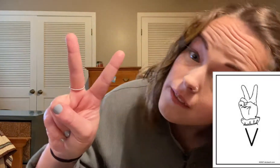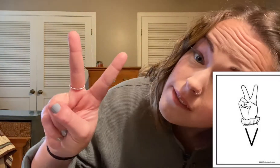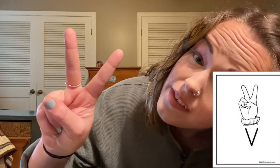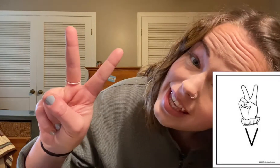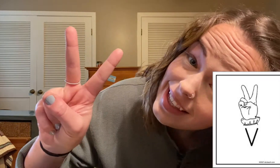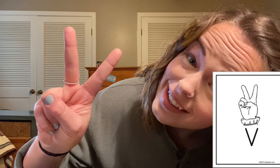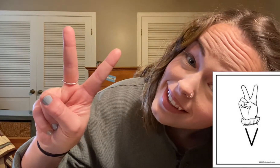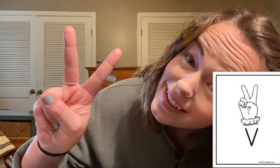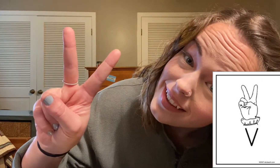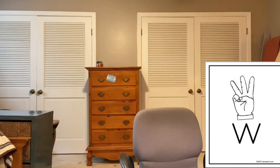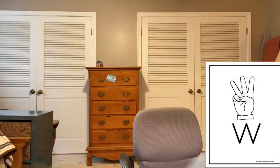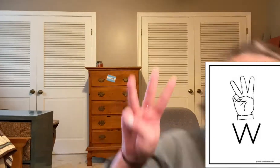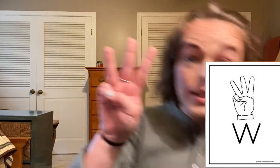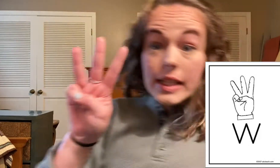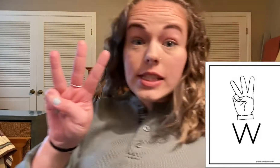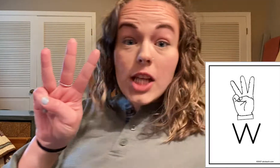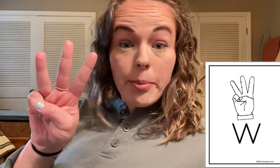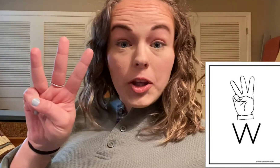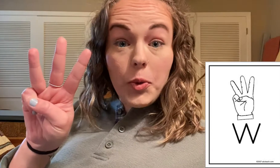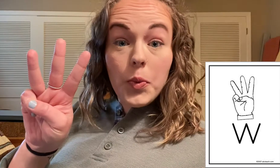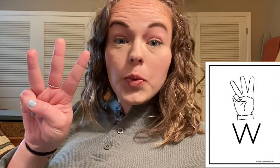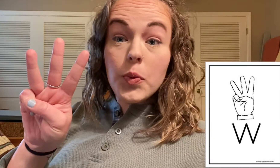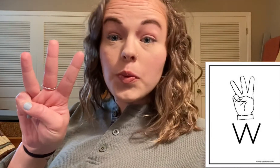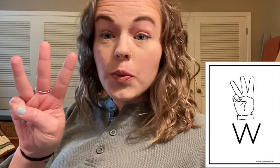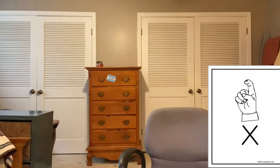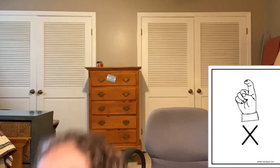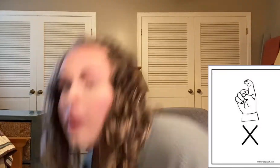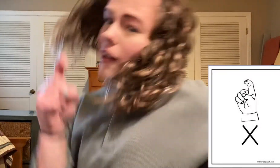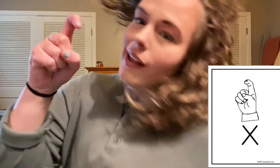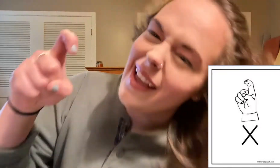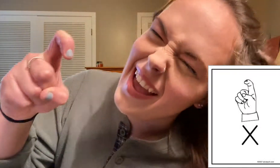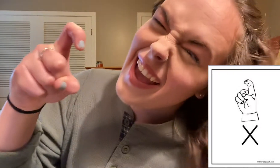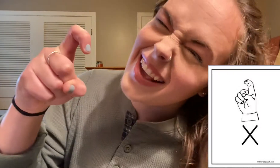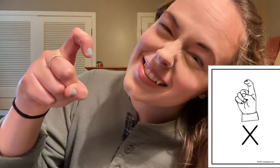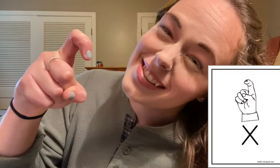V, W, X,